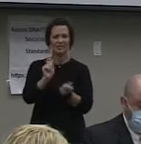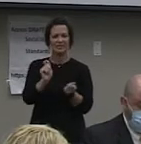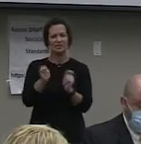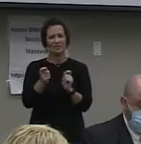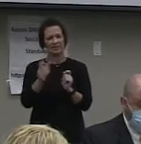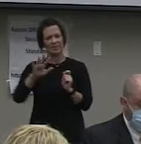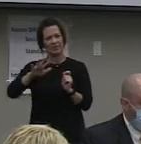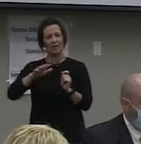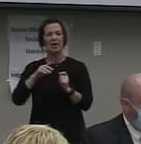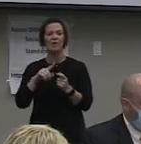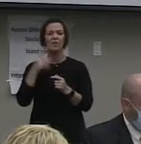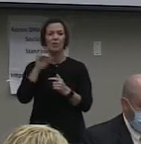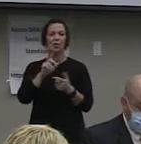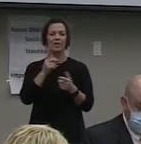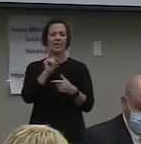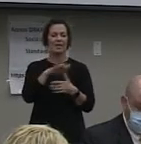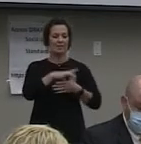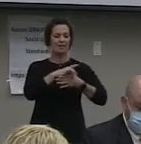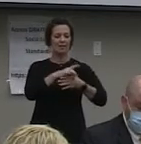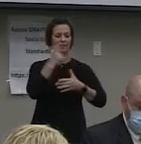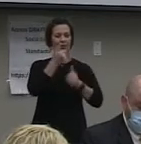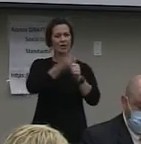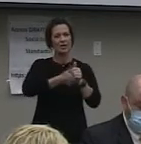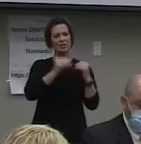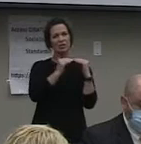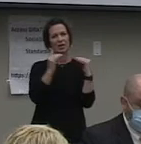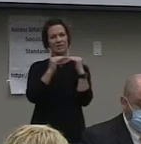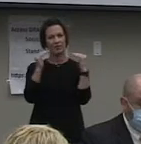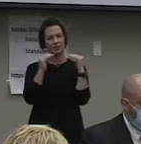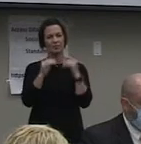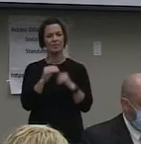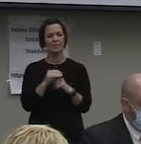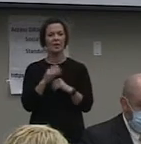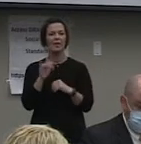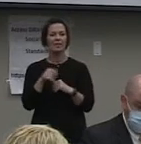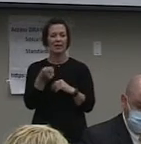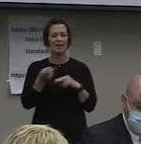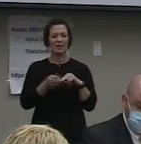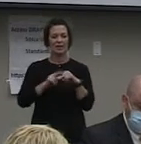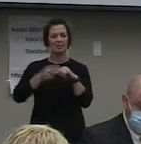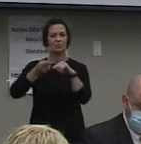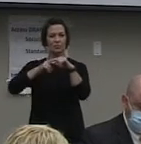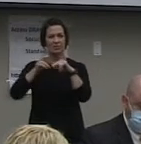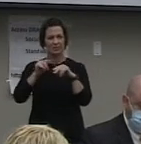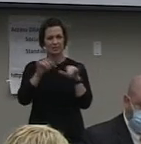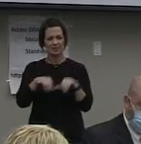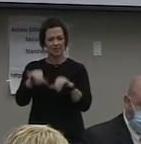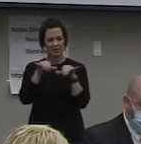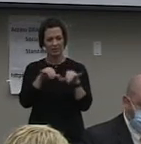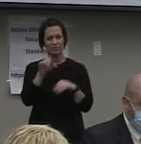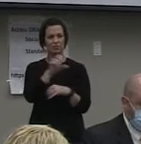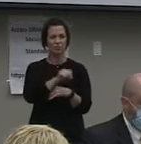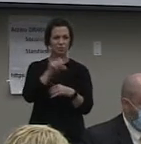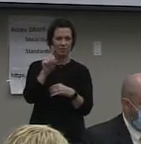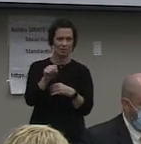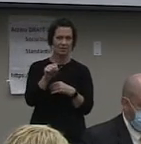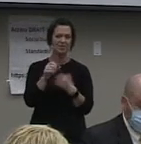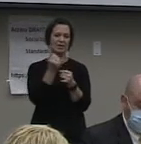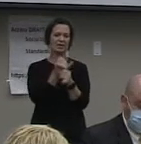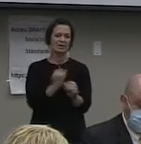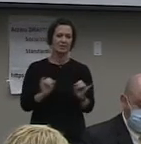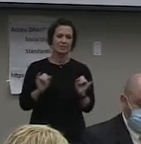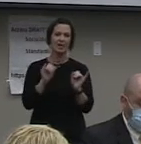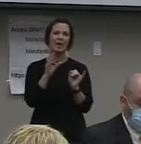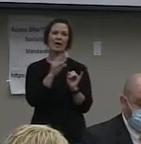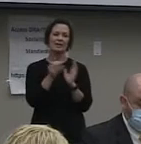better communicate the content of each grade level. The work groups renamed the inquiry standards Social Studies, Analysis, Skills, and